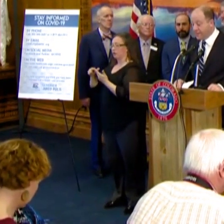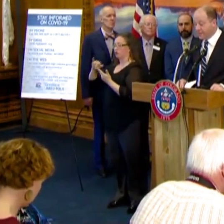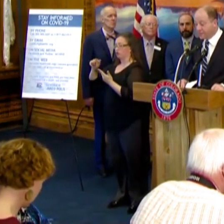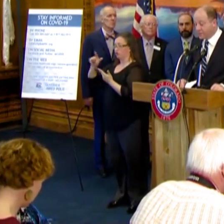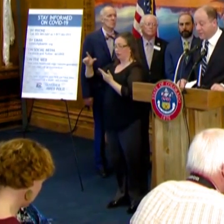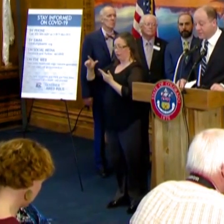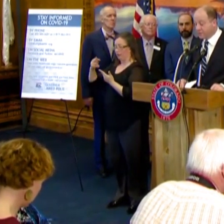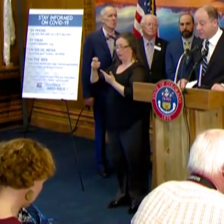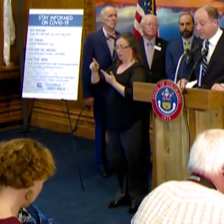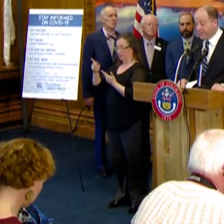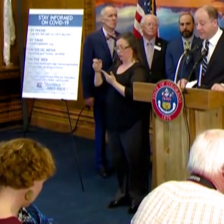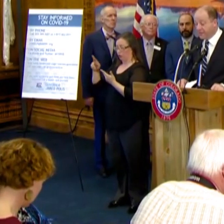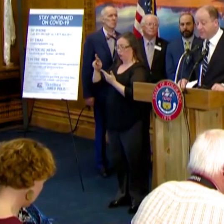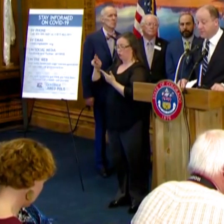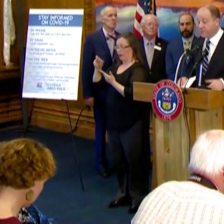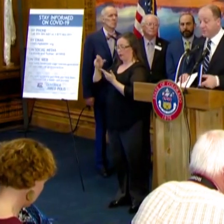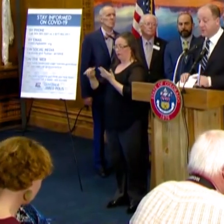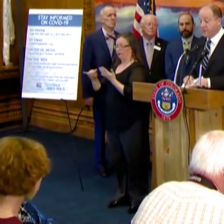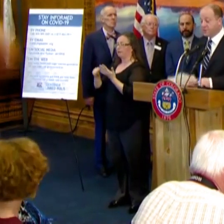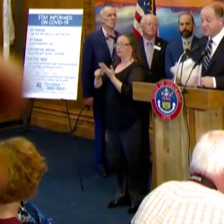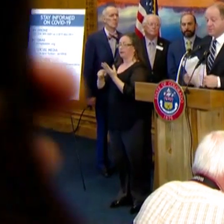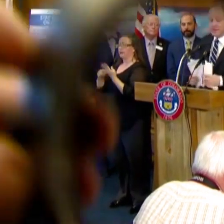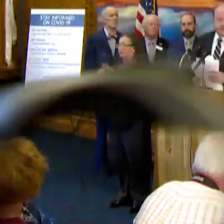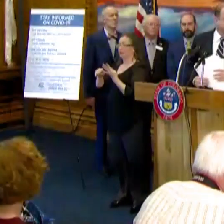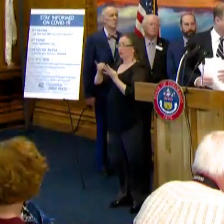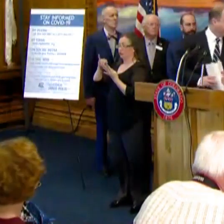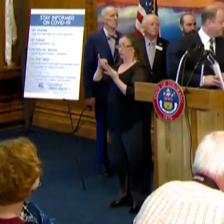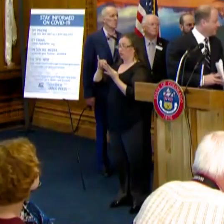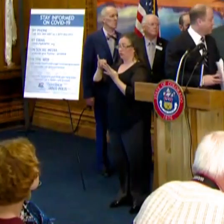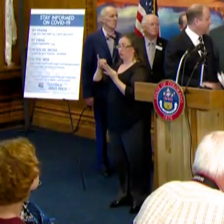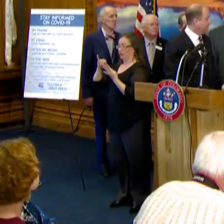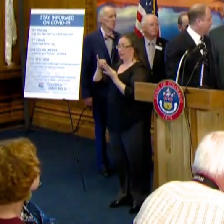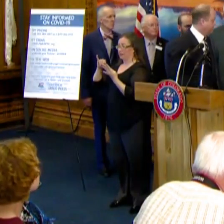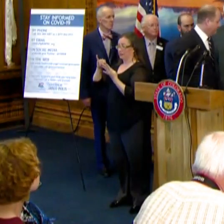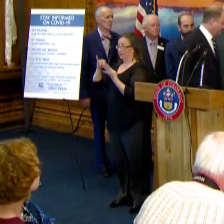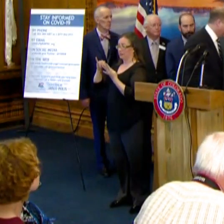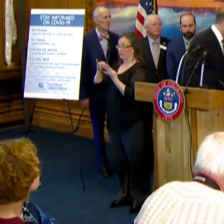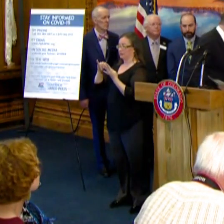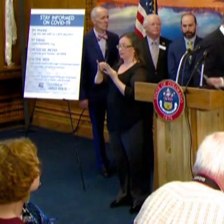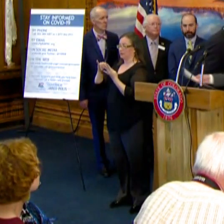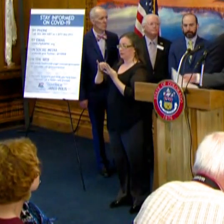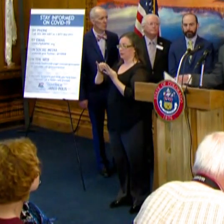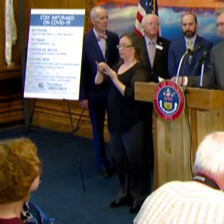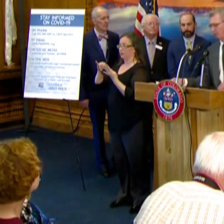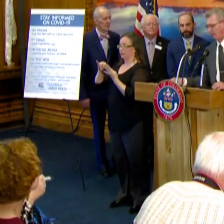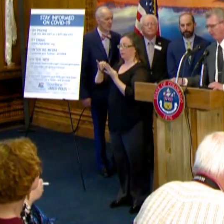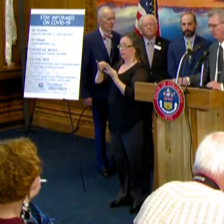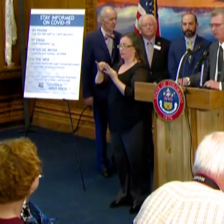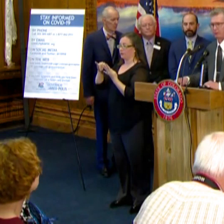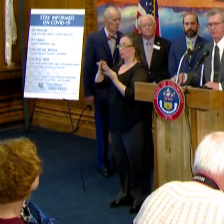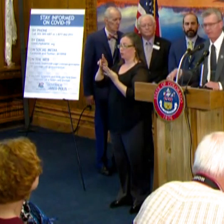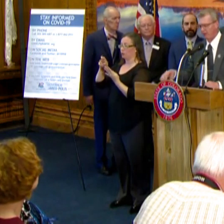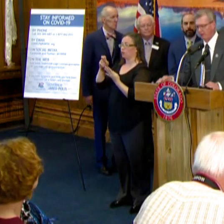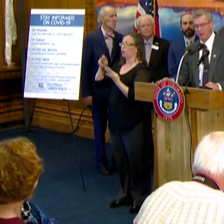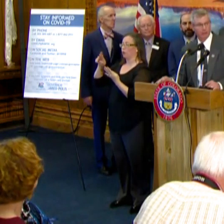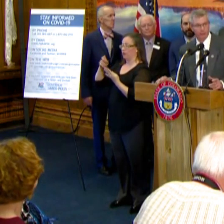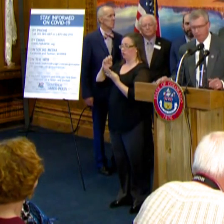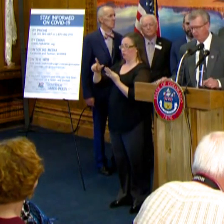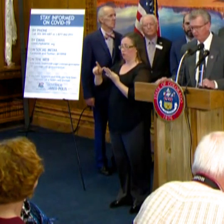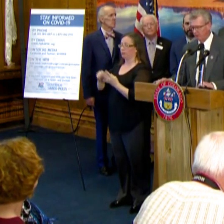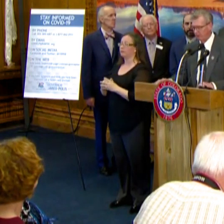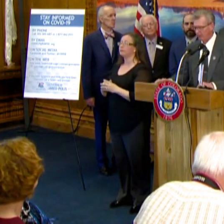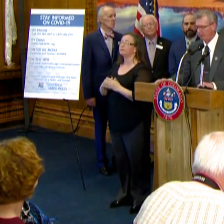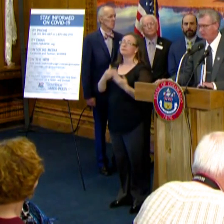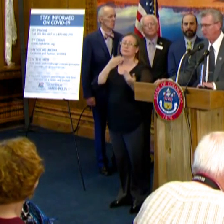Hunsaker-Ryan and Dr. Rachel Herlihy, and then we'll open it for questions. Mike? Thank you, Governor. Good morning, ladies and gentlemen.